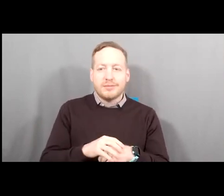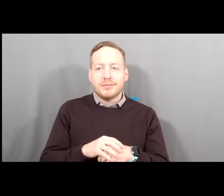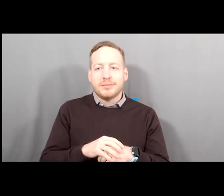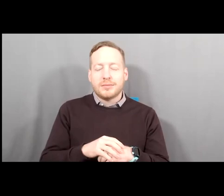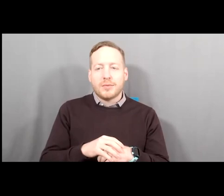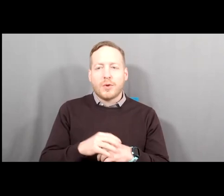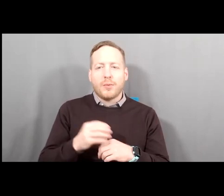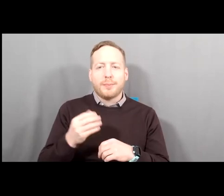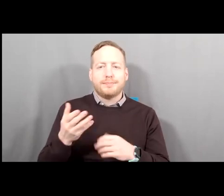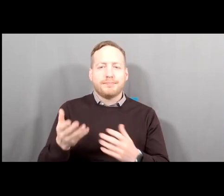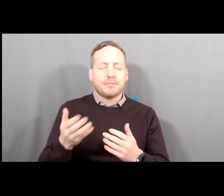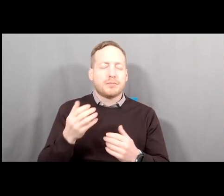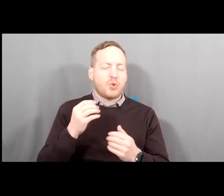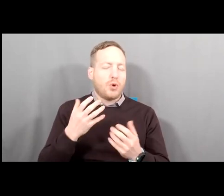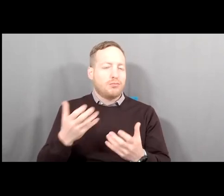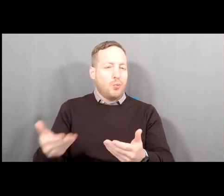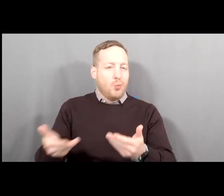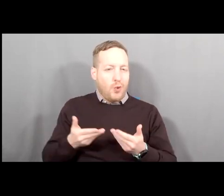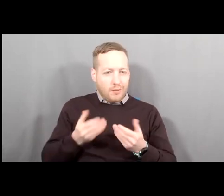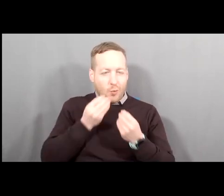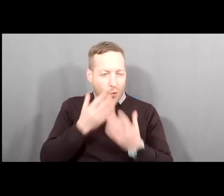has opted to have her name fingerspelled.